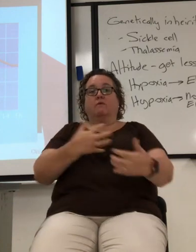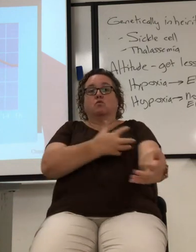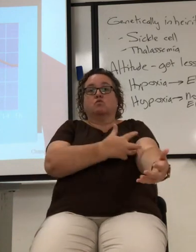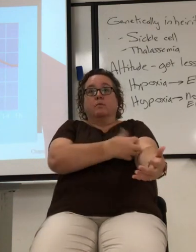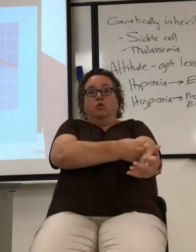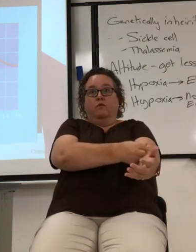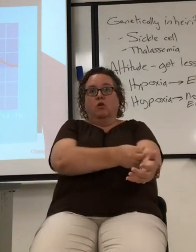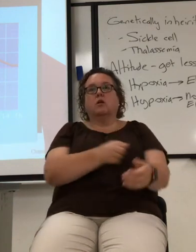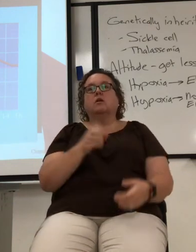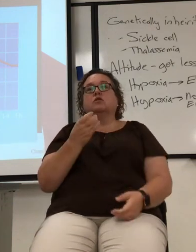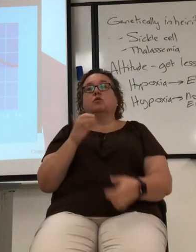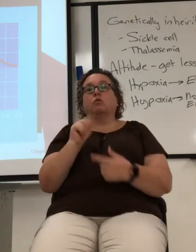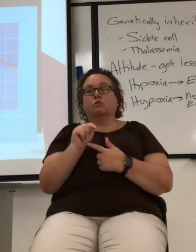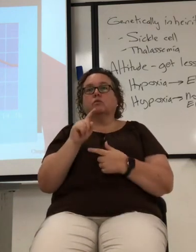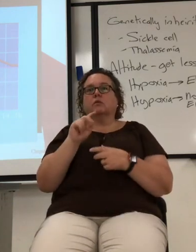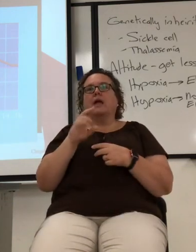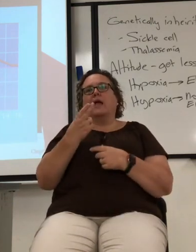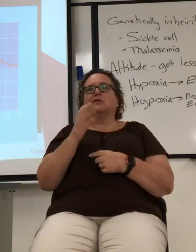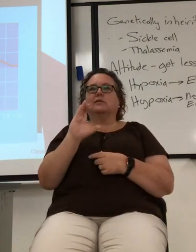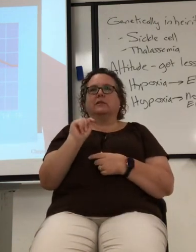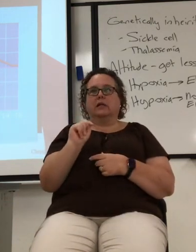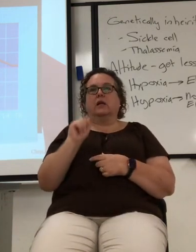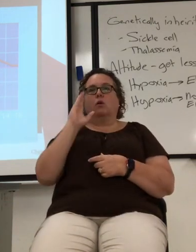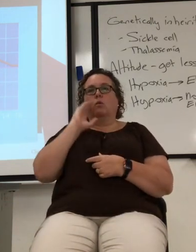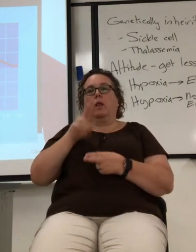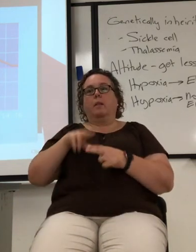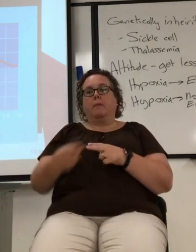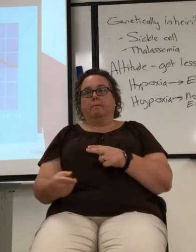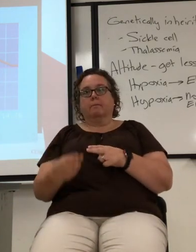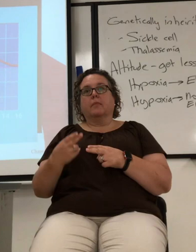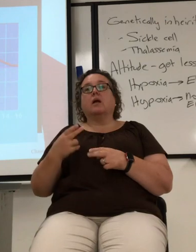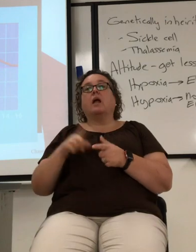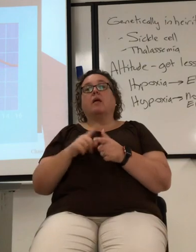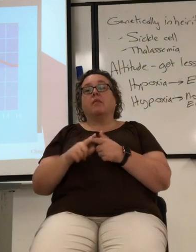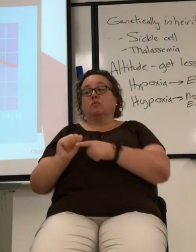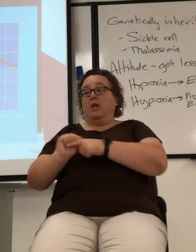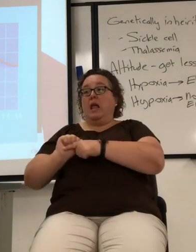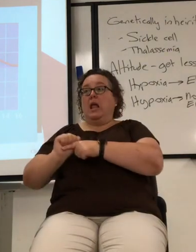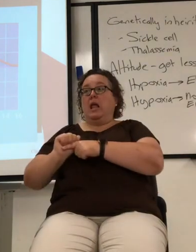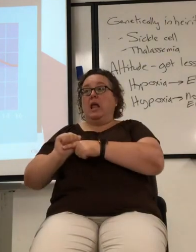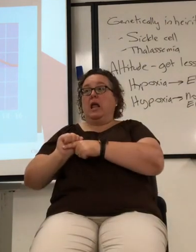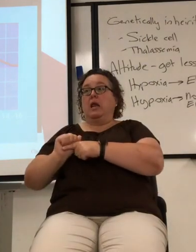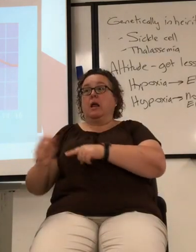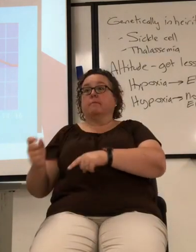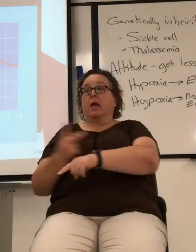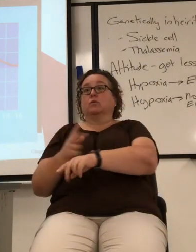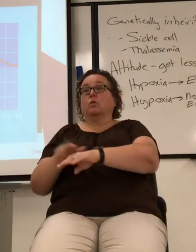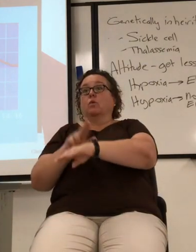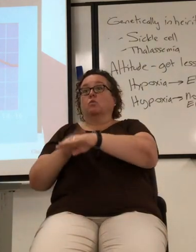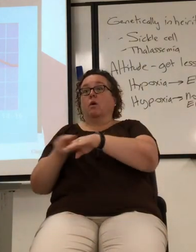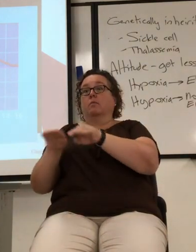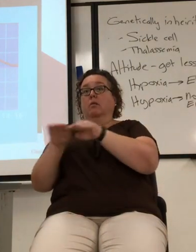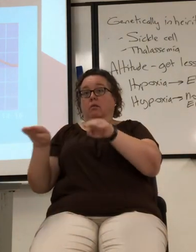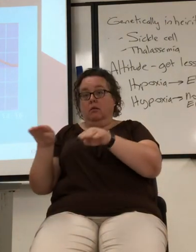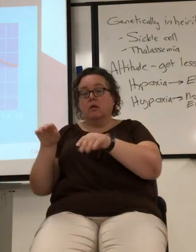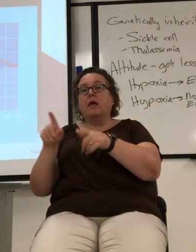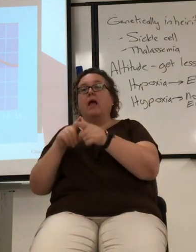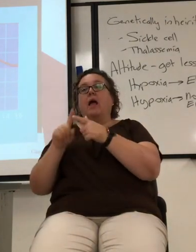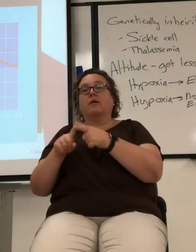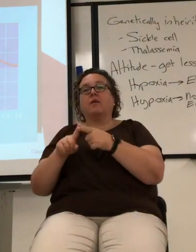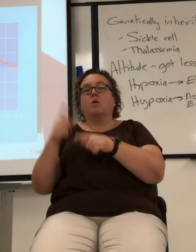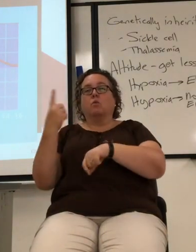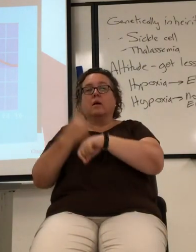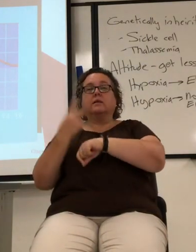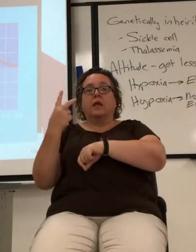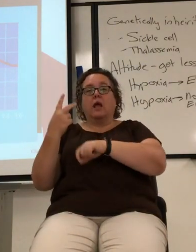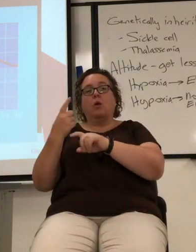drops a certain amount. Then you train, get it back up to at least your normal value, right? And then reinfuse day before the event to give